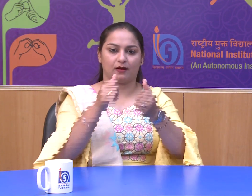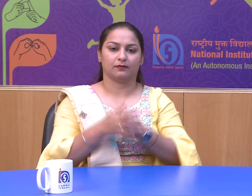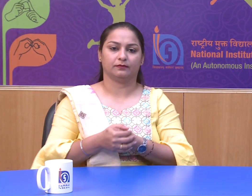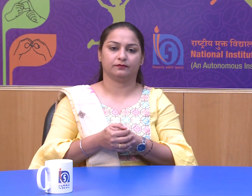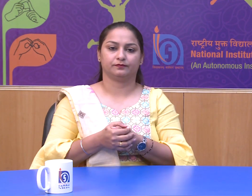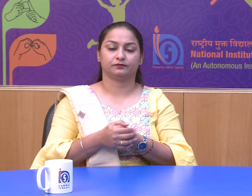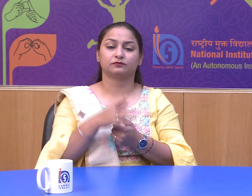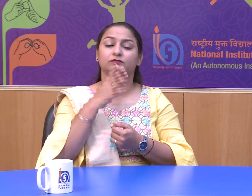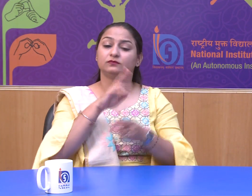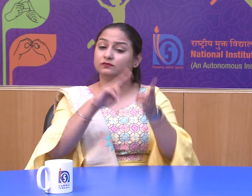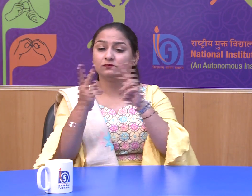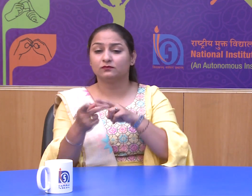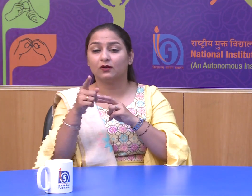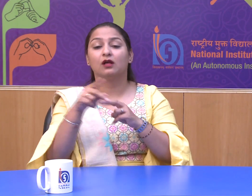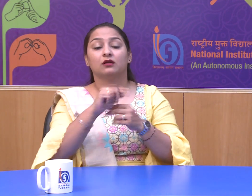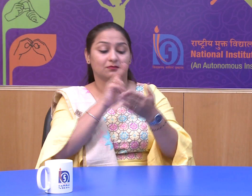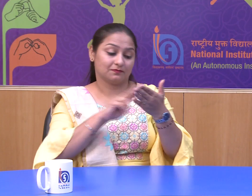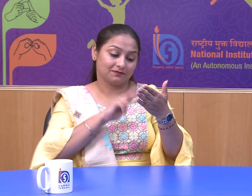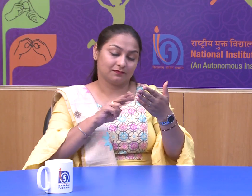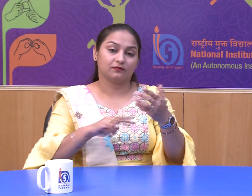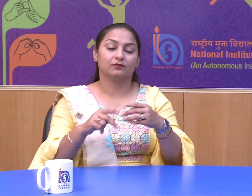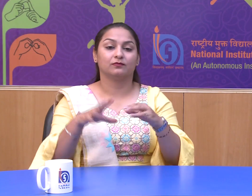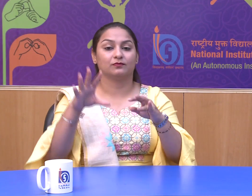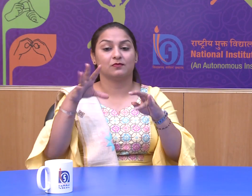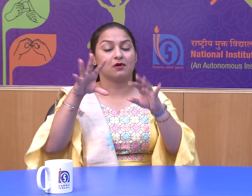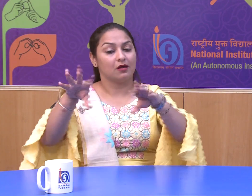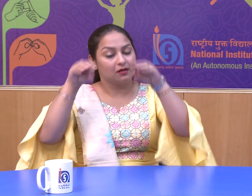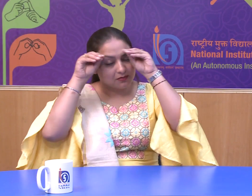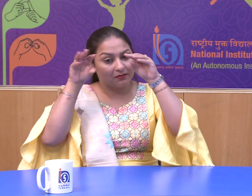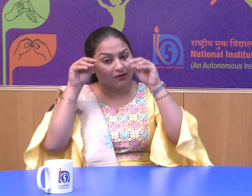as well as the literary piece Kadambari.